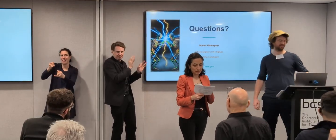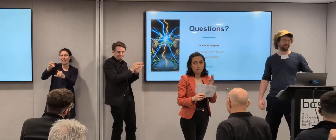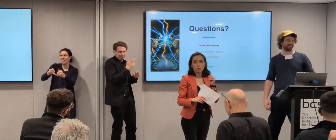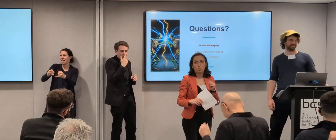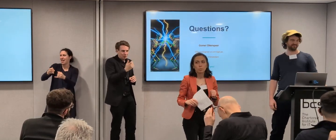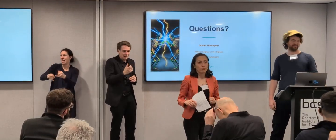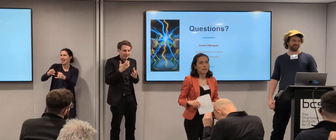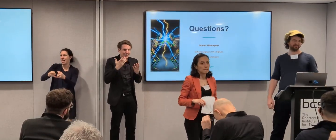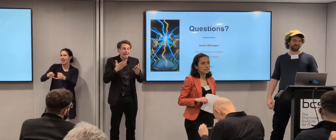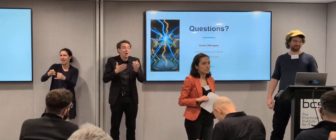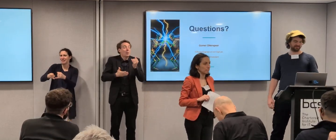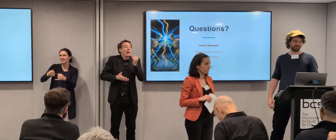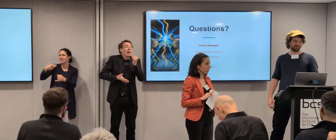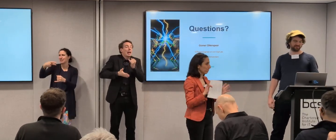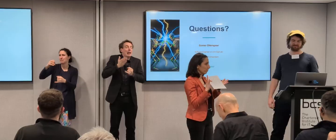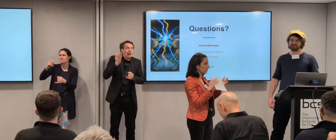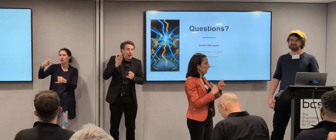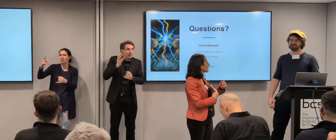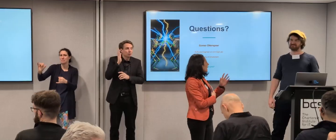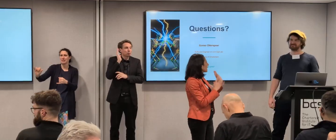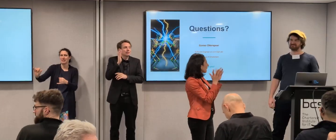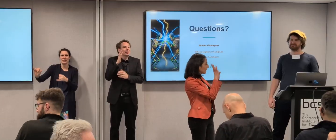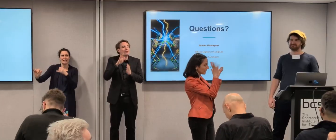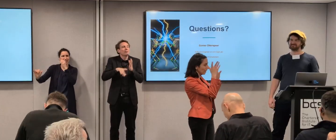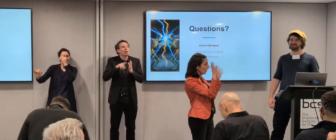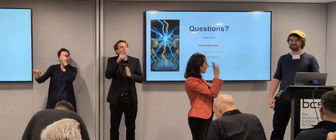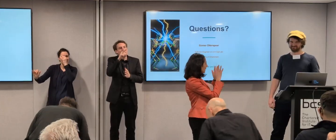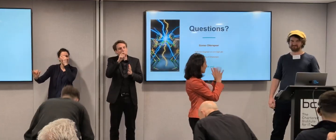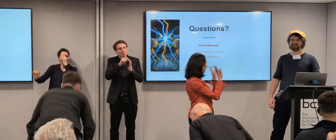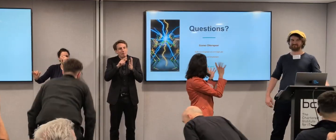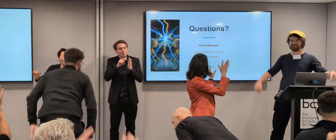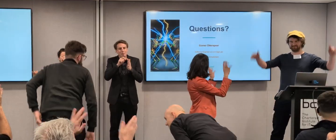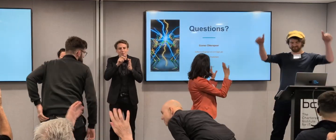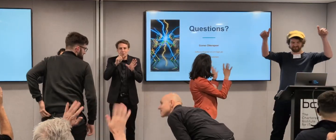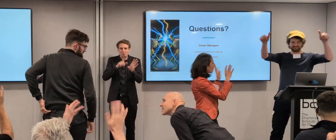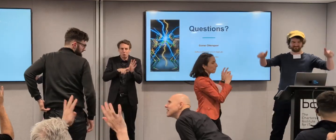presentation to Tommy Fines. Thank you. Thank you again.